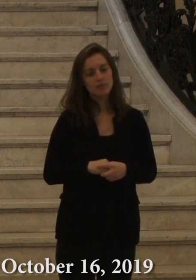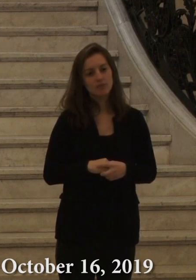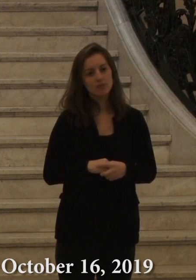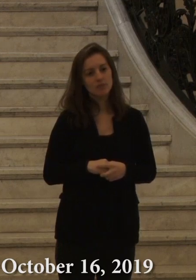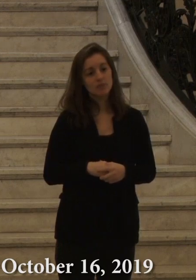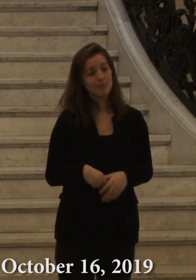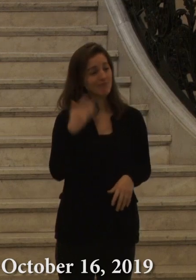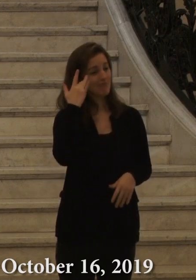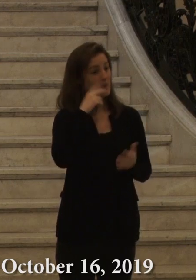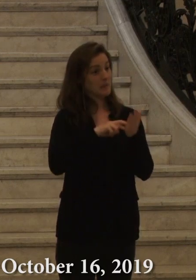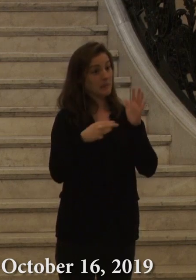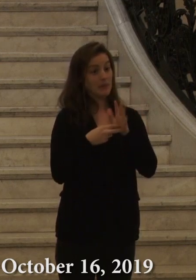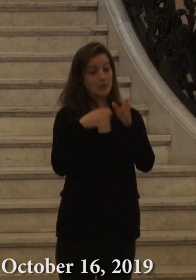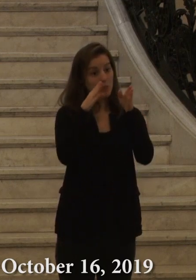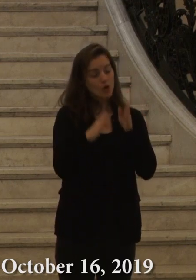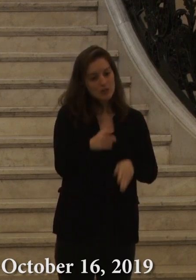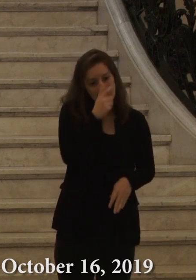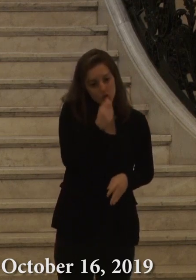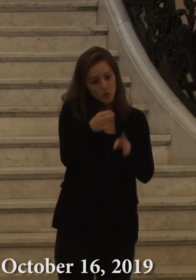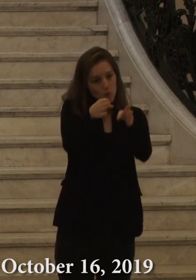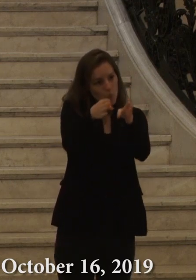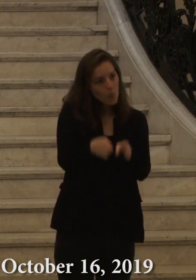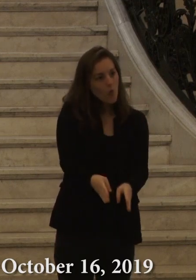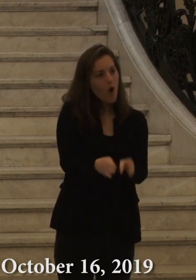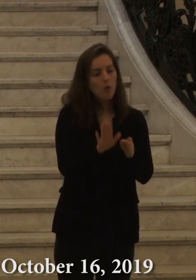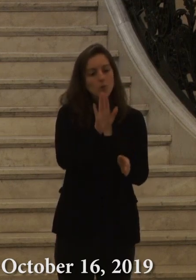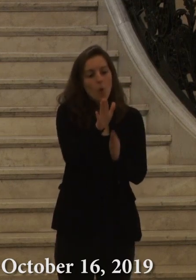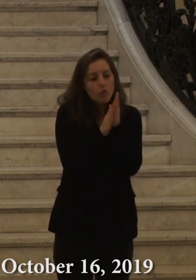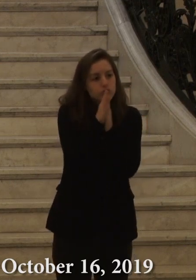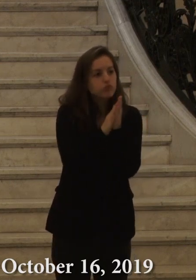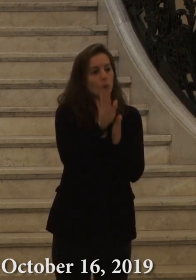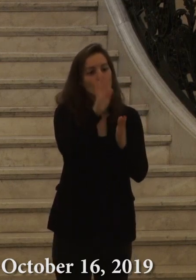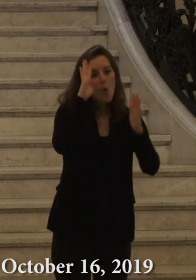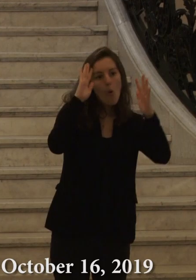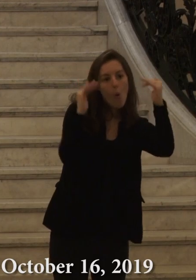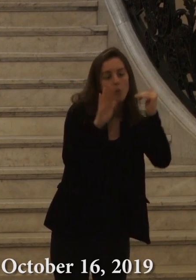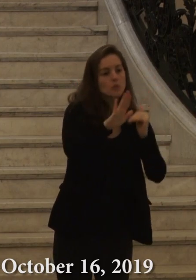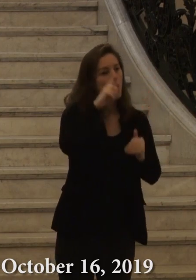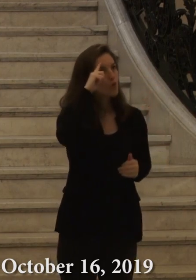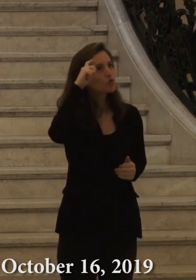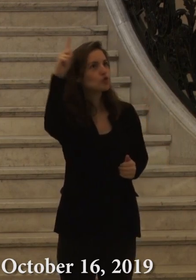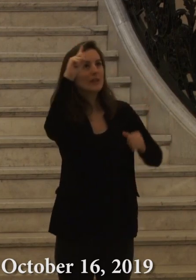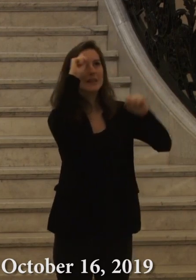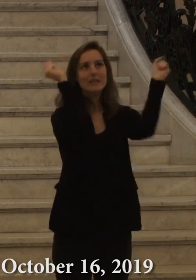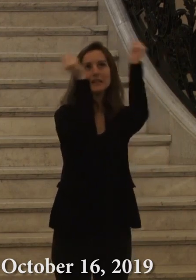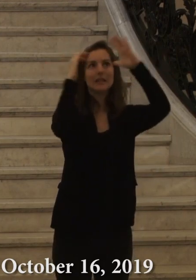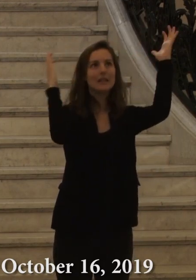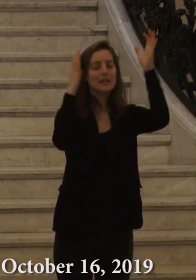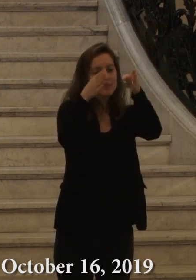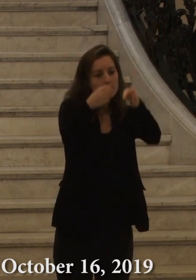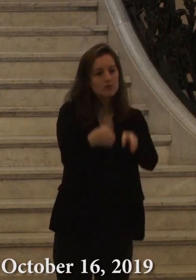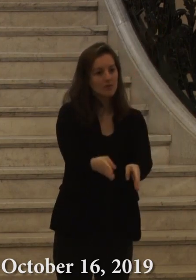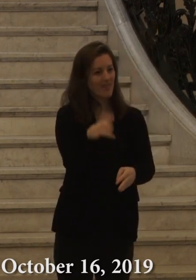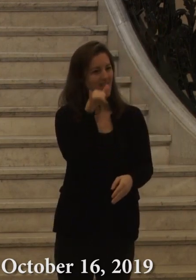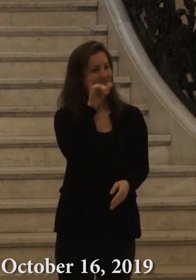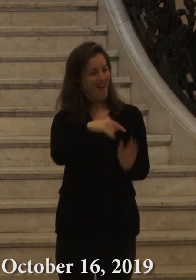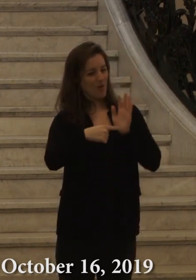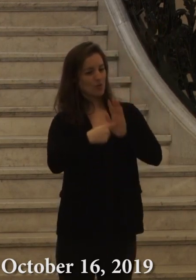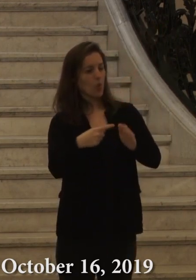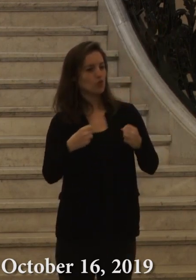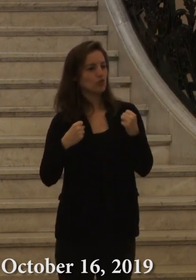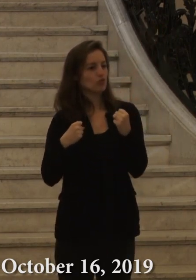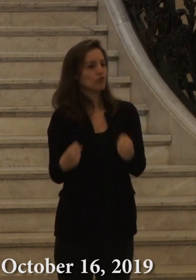someone really has taken interest in you, your interests, your hopes, your dreams, and it's a sign of strength